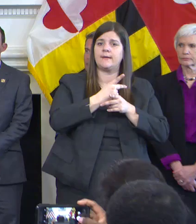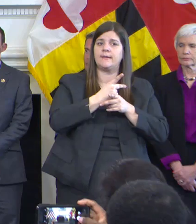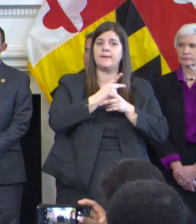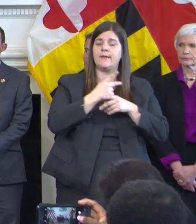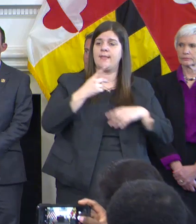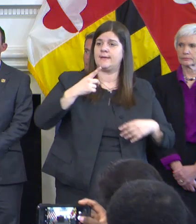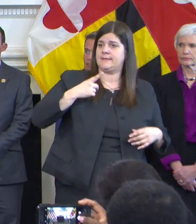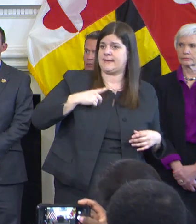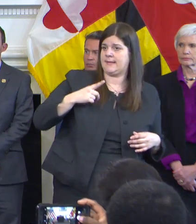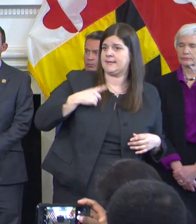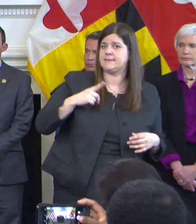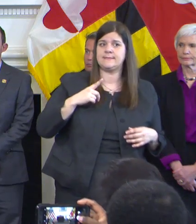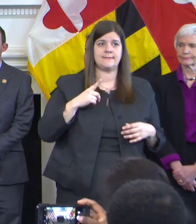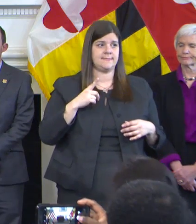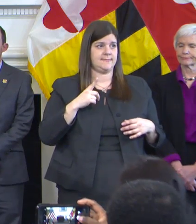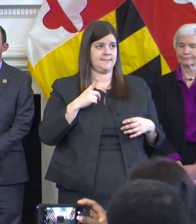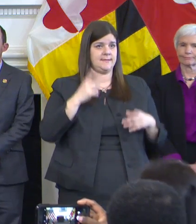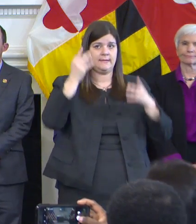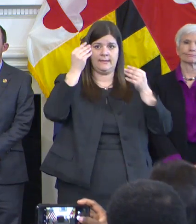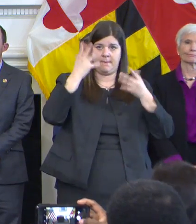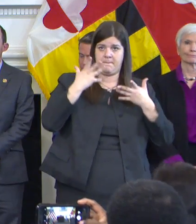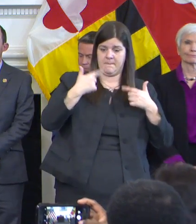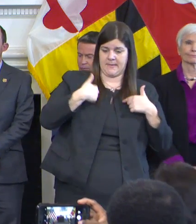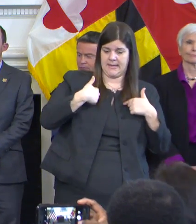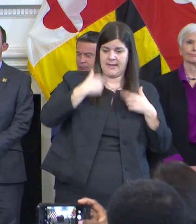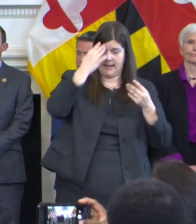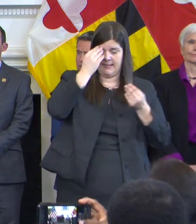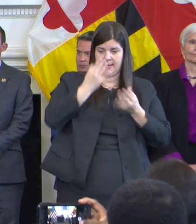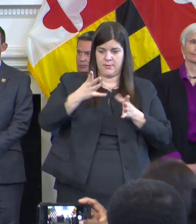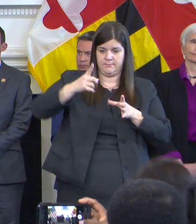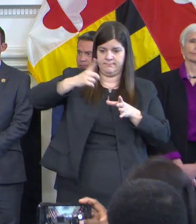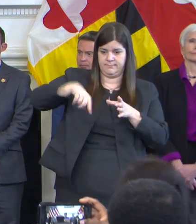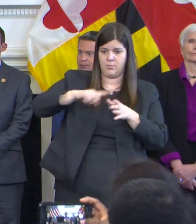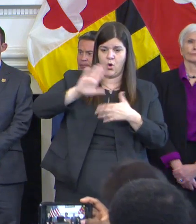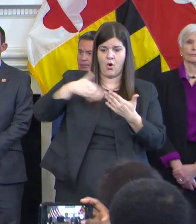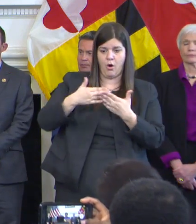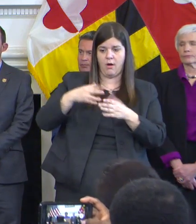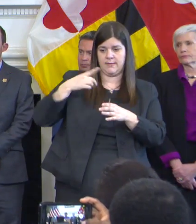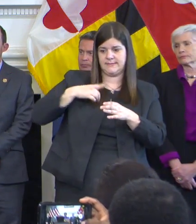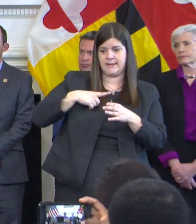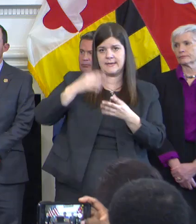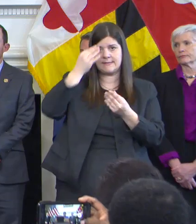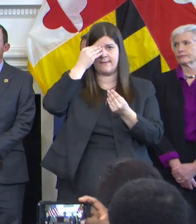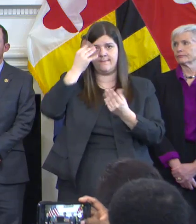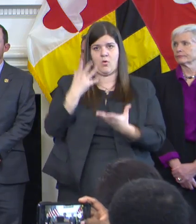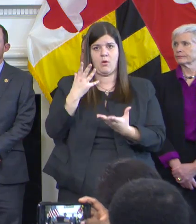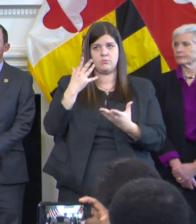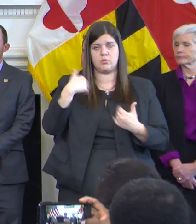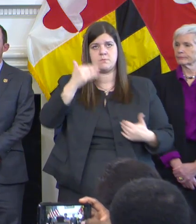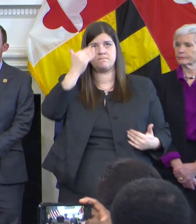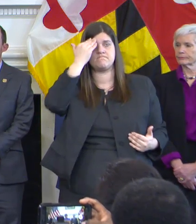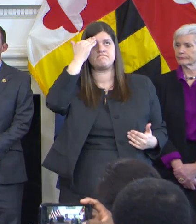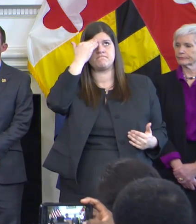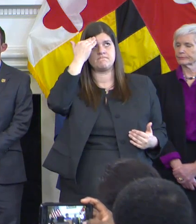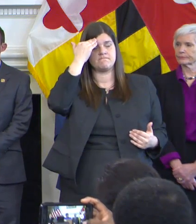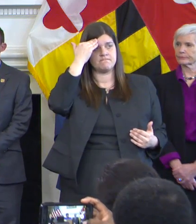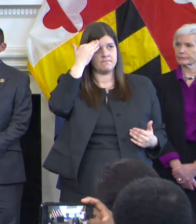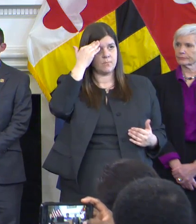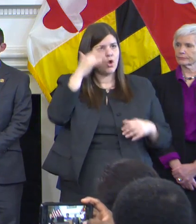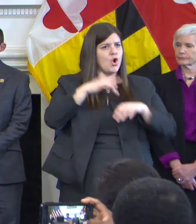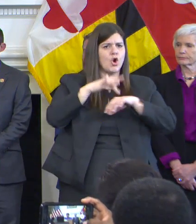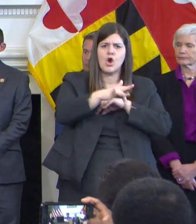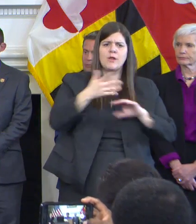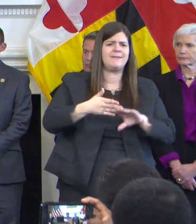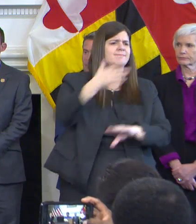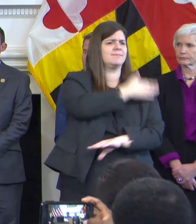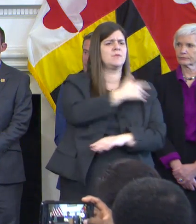me informed of what is going on early on, so I can convey the information to my members as